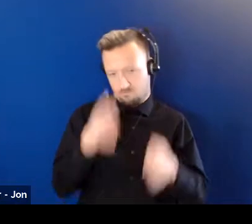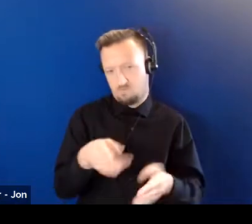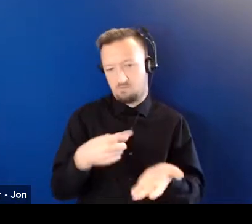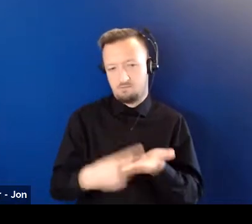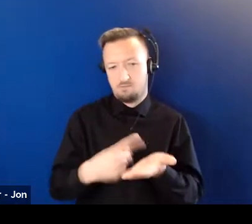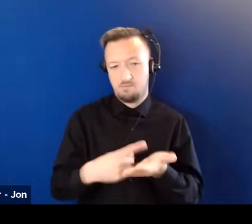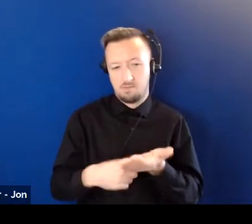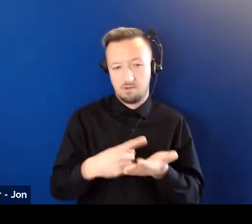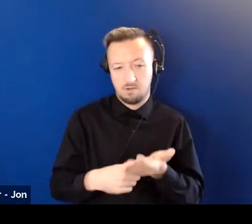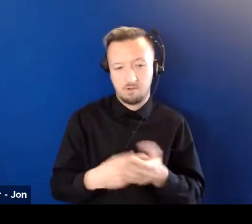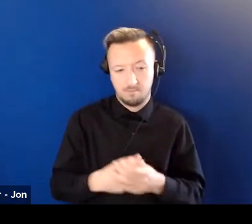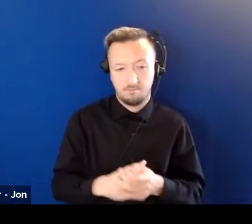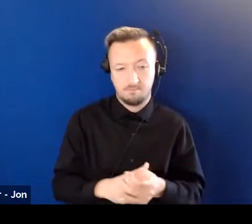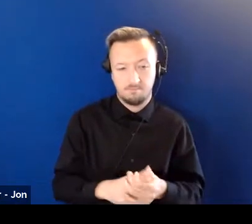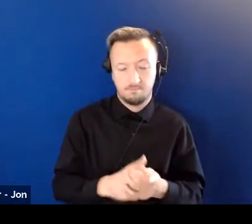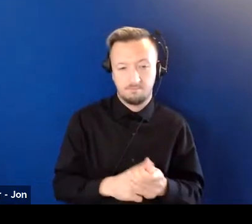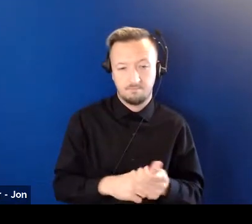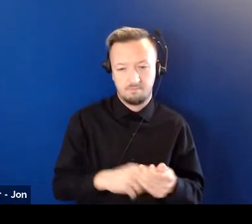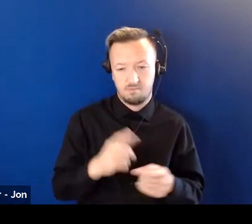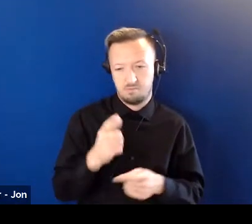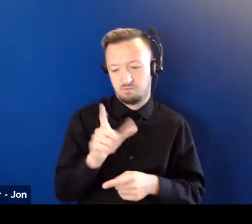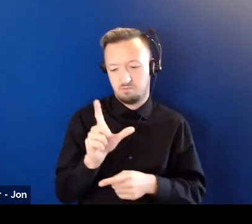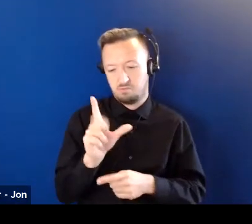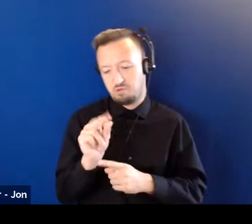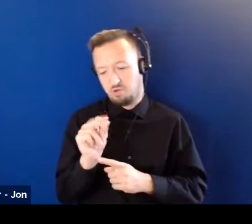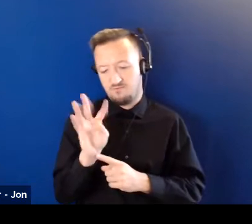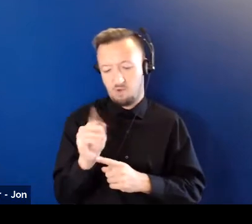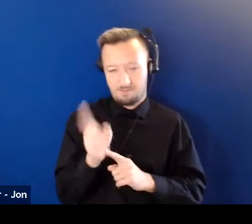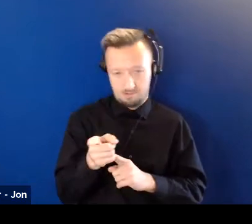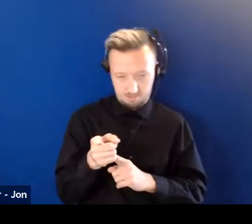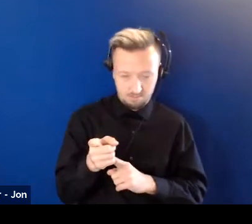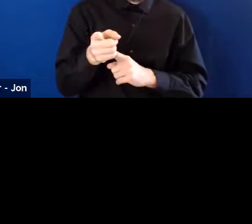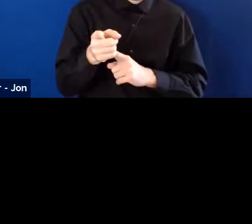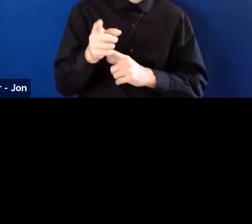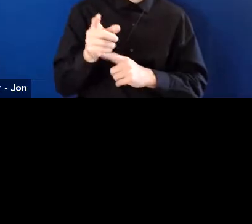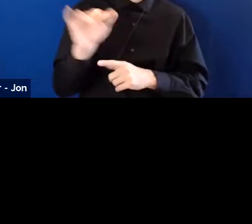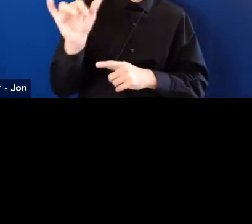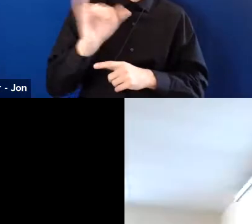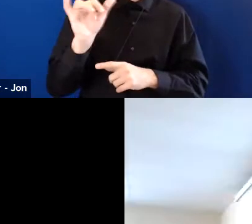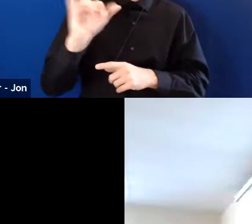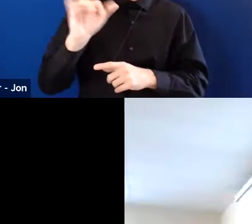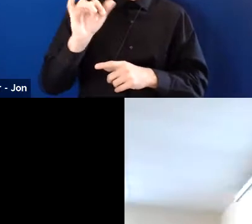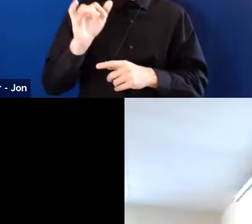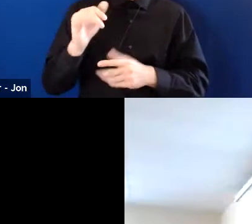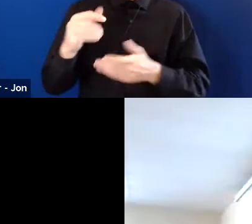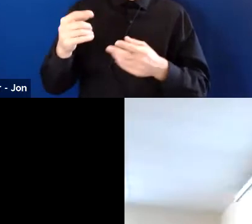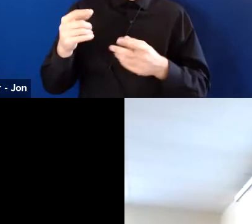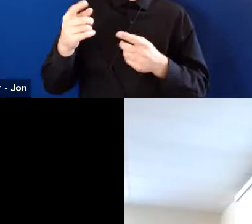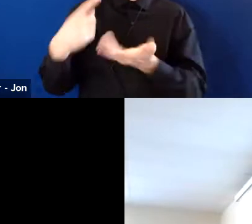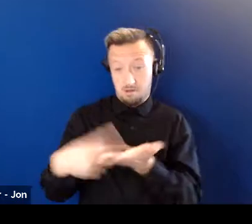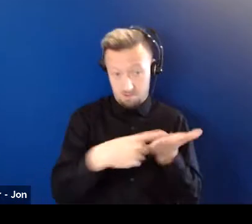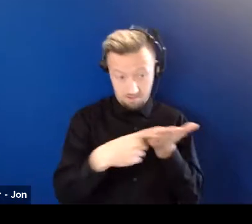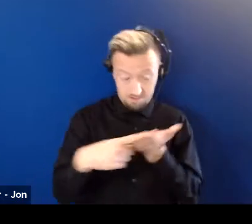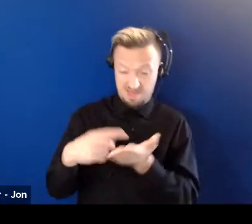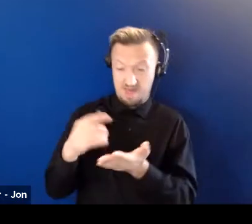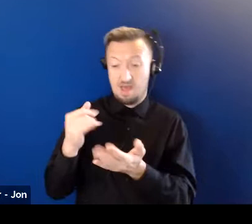on the next 30 to 40 minutes. And then we're going to have an opportunity after that to open it up to